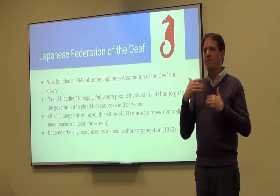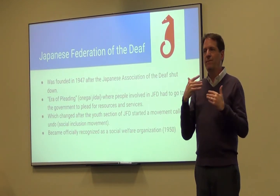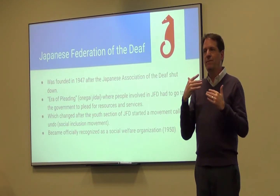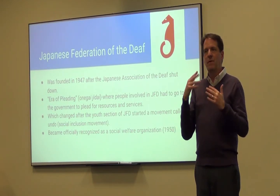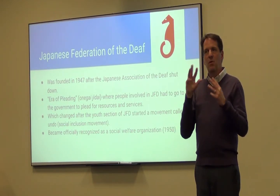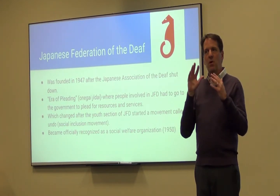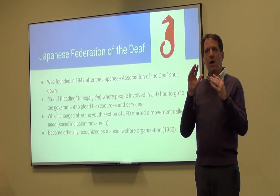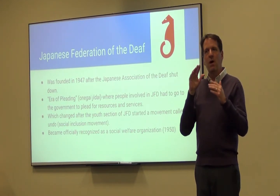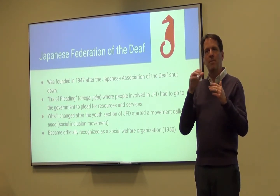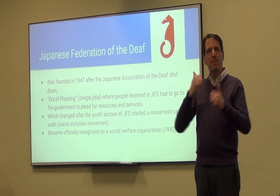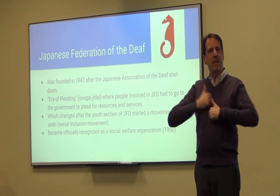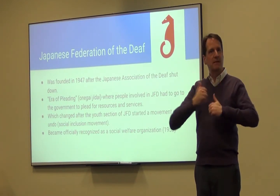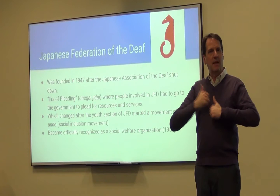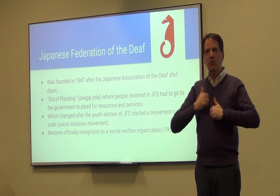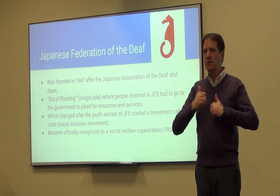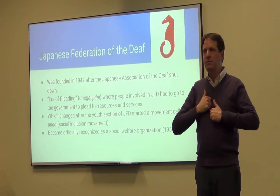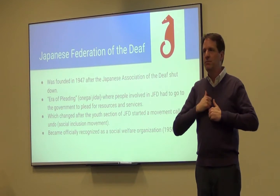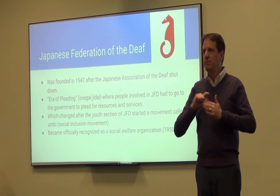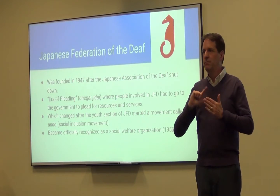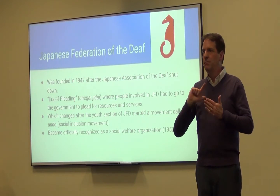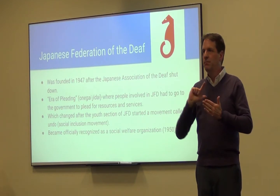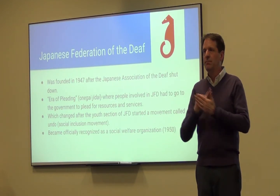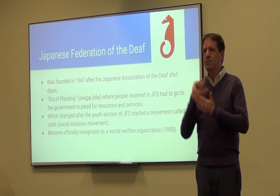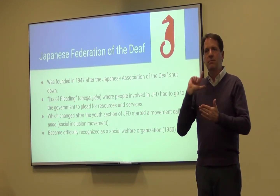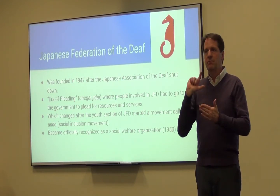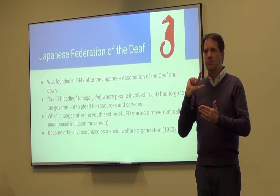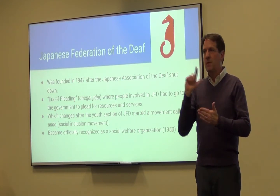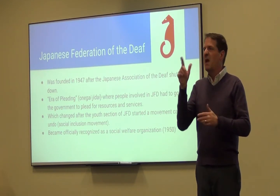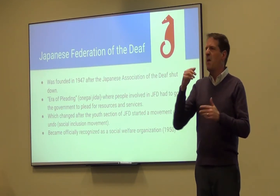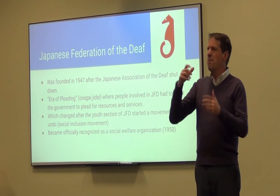people were not allowed to have their own military.